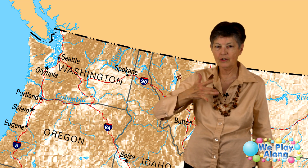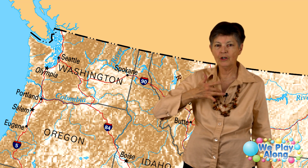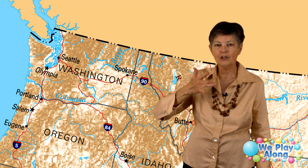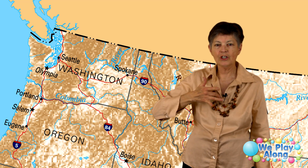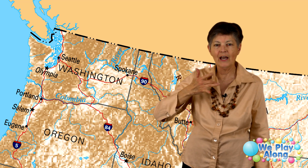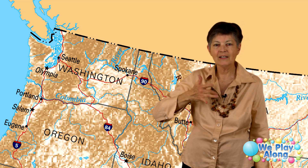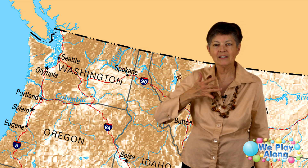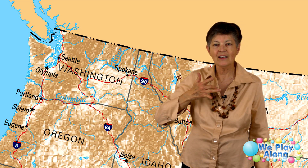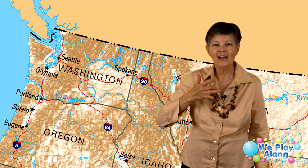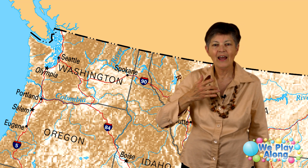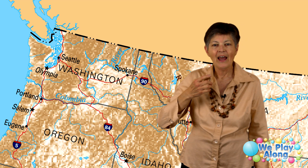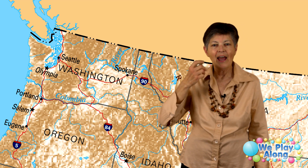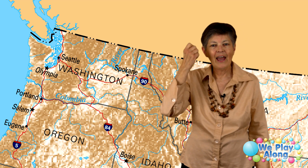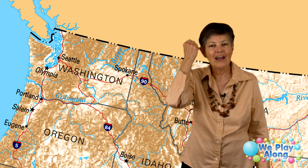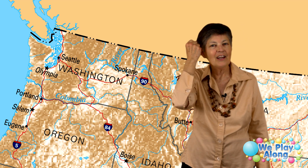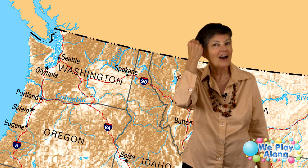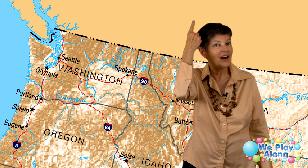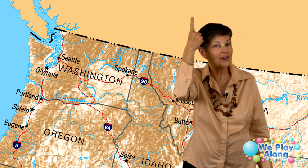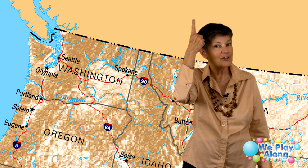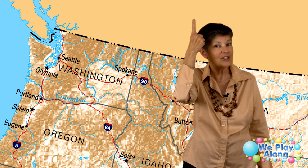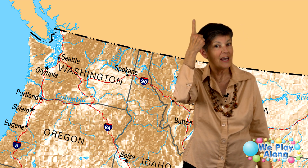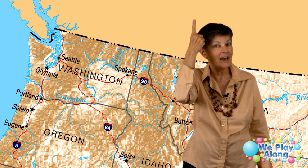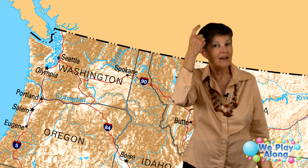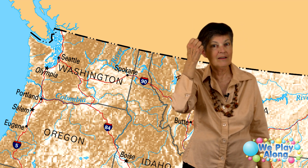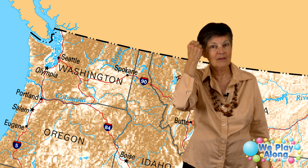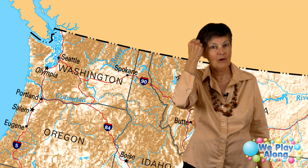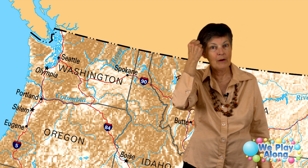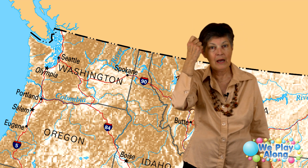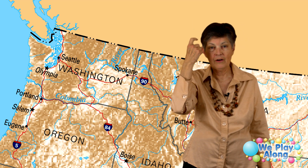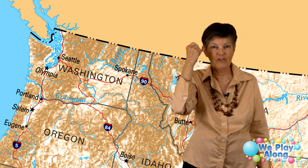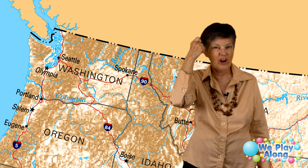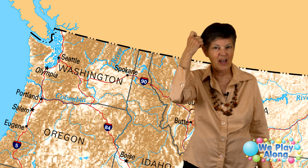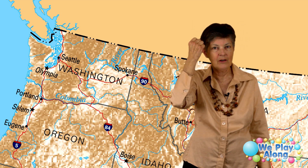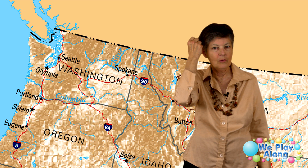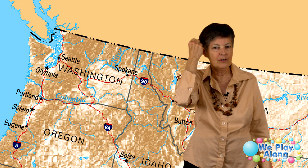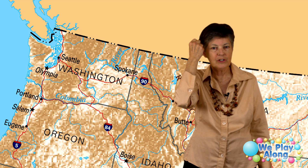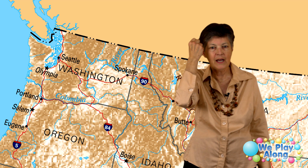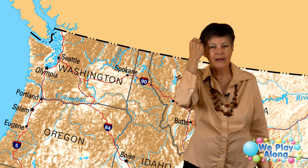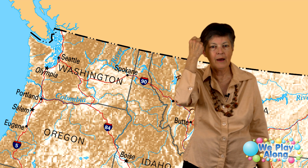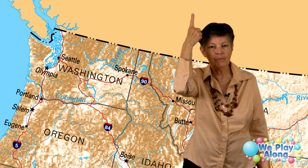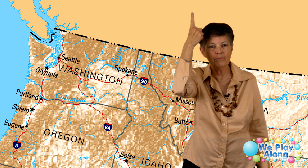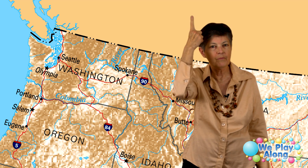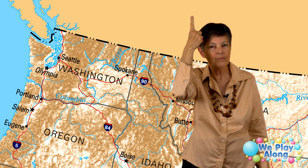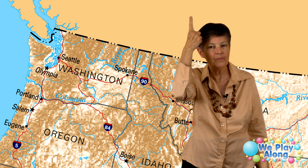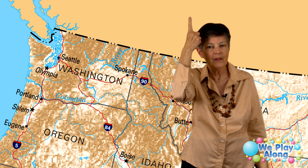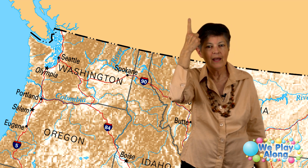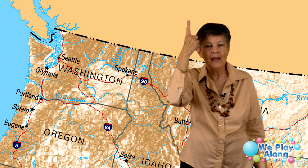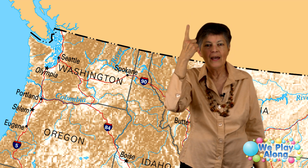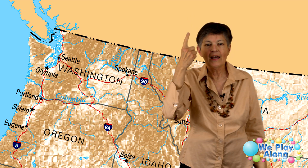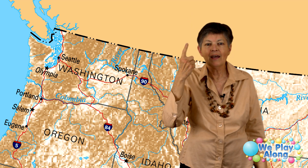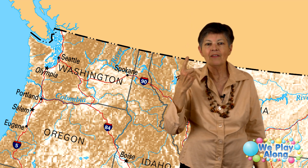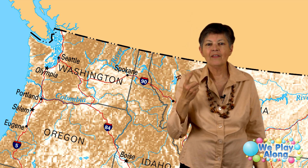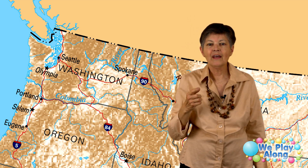to your chest and understand, out of your head, you understand that. In